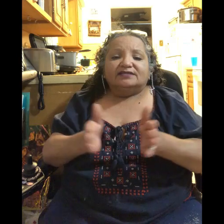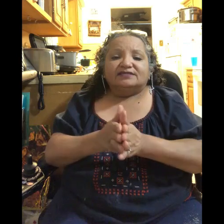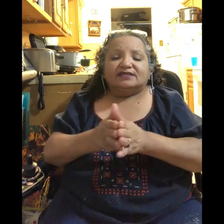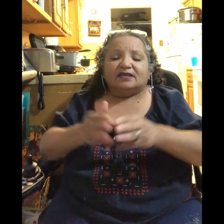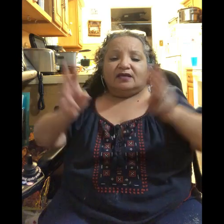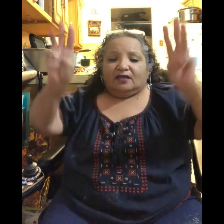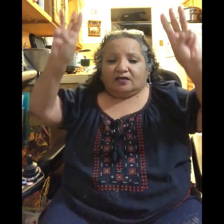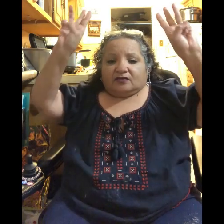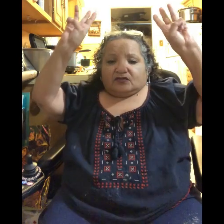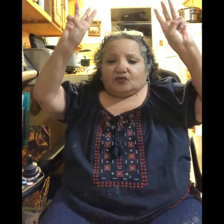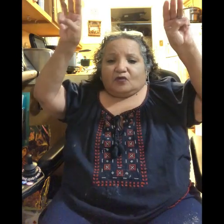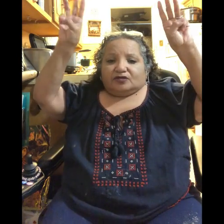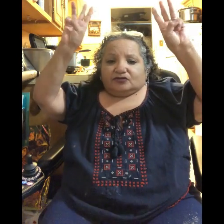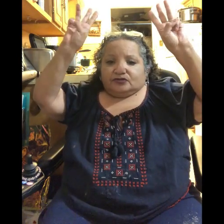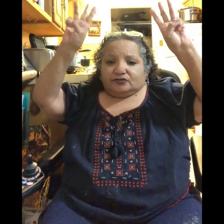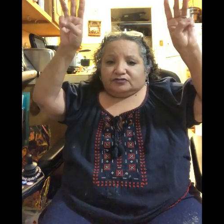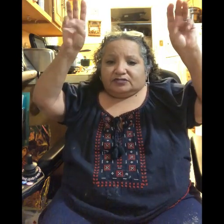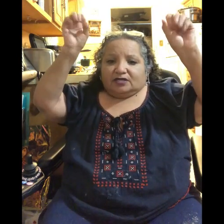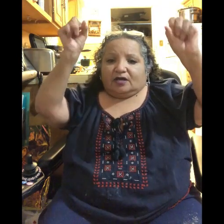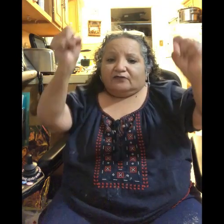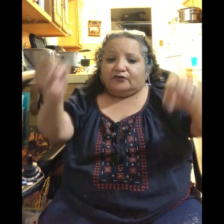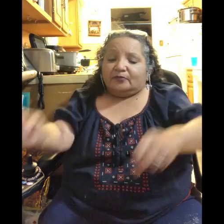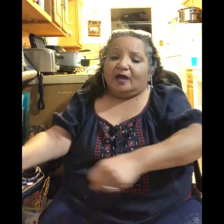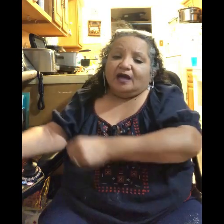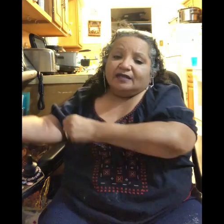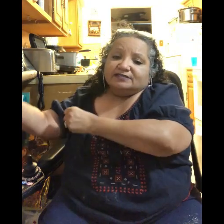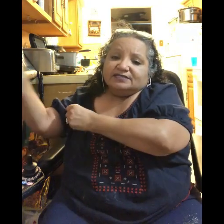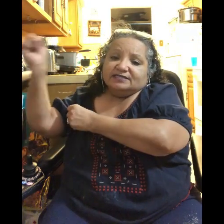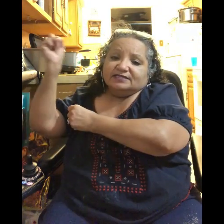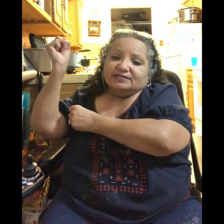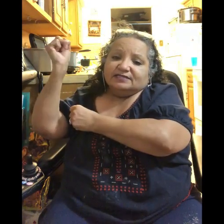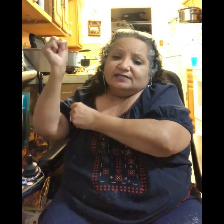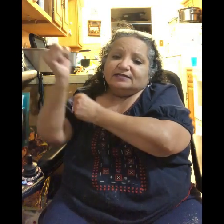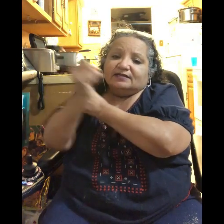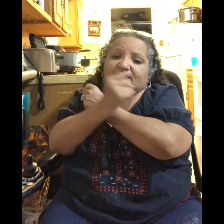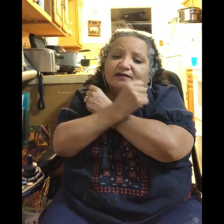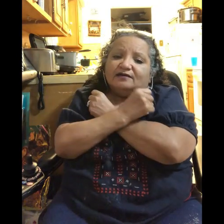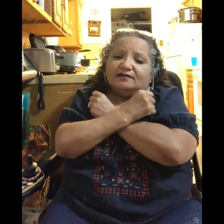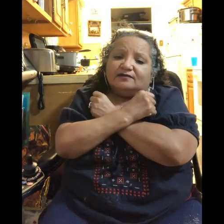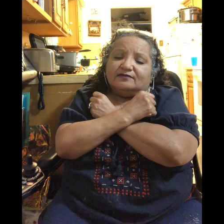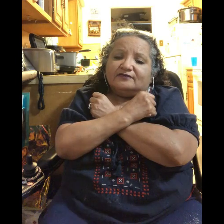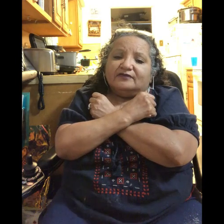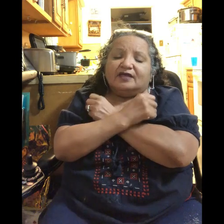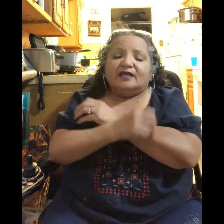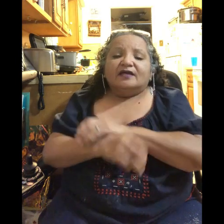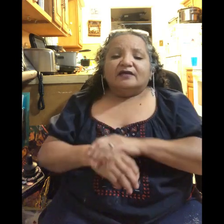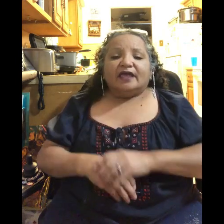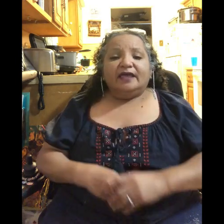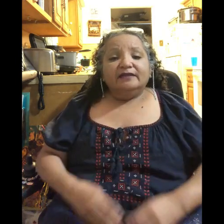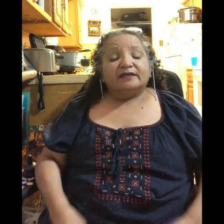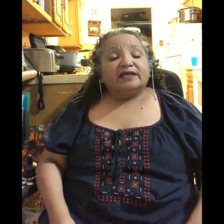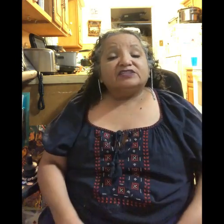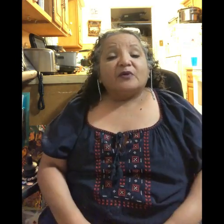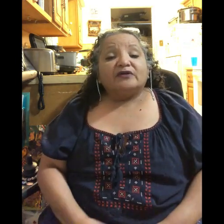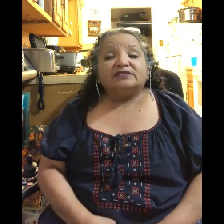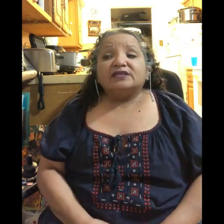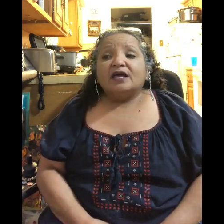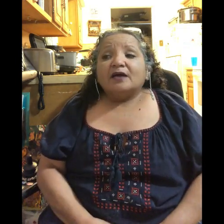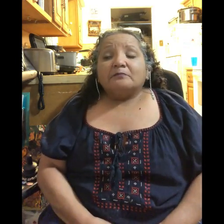praise the wonders of your mighty love. Okay, the next part is